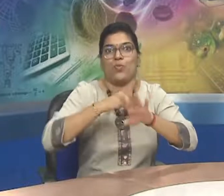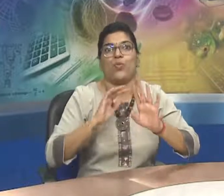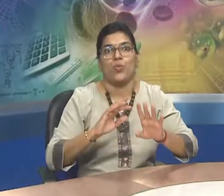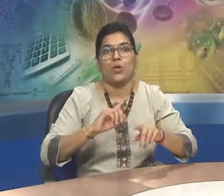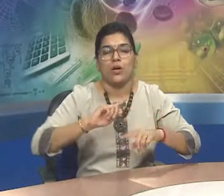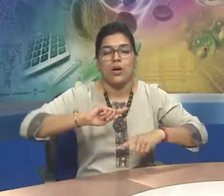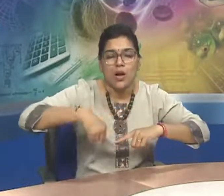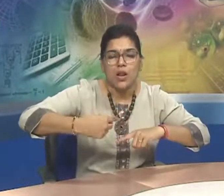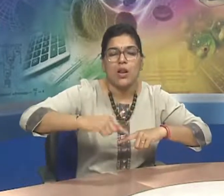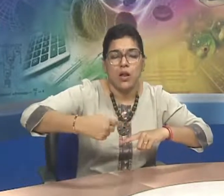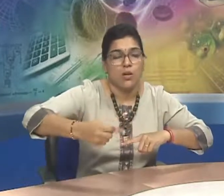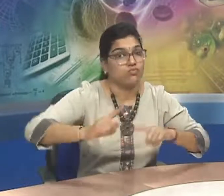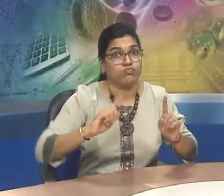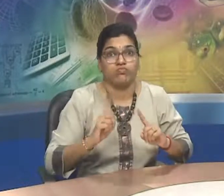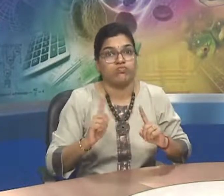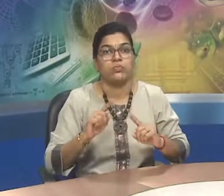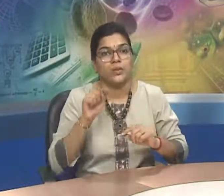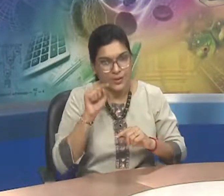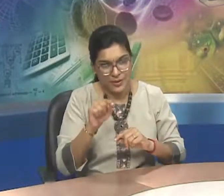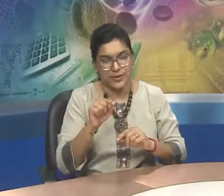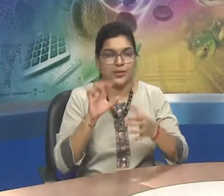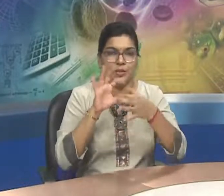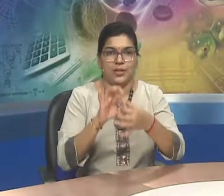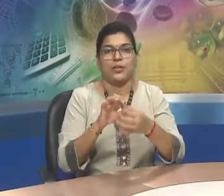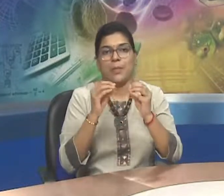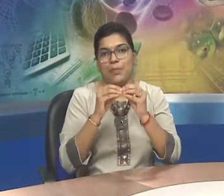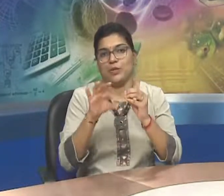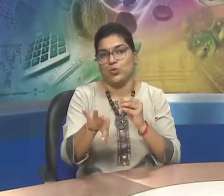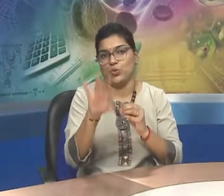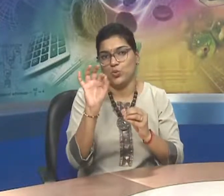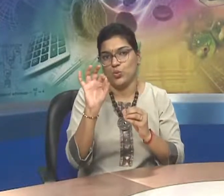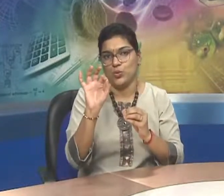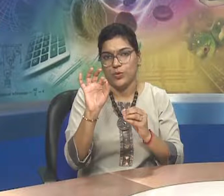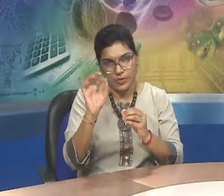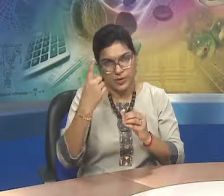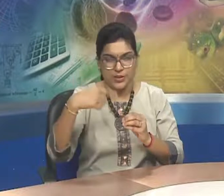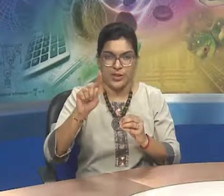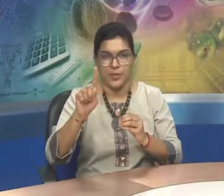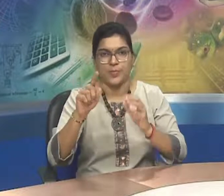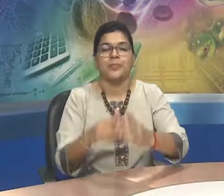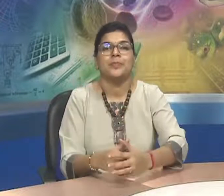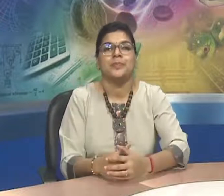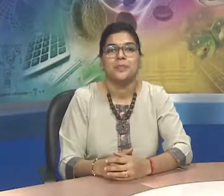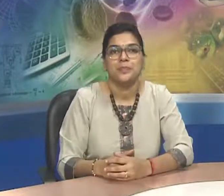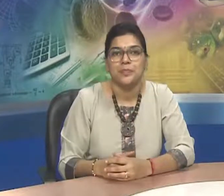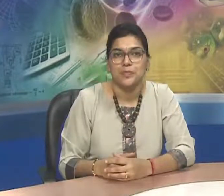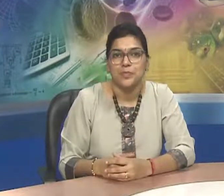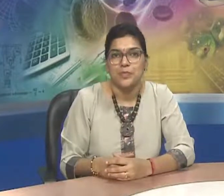be produced before the judge within 24 hours.